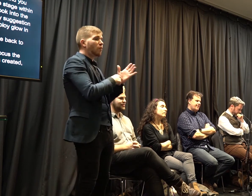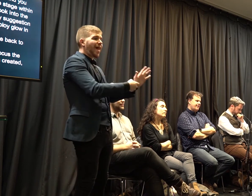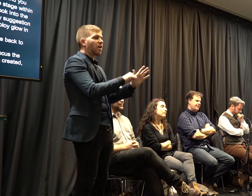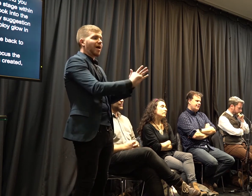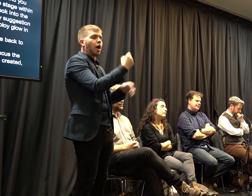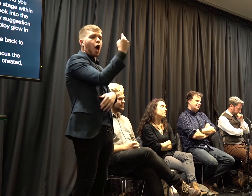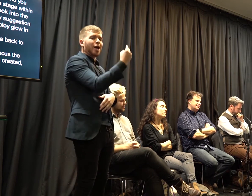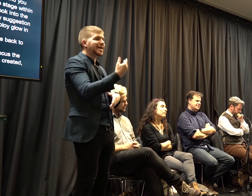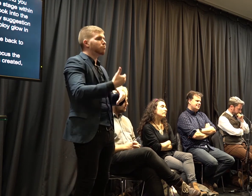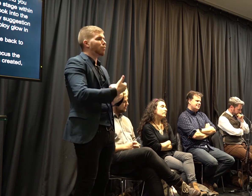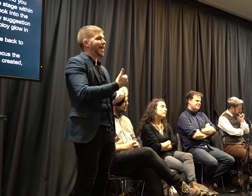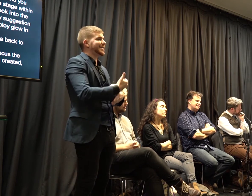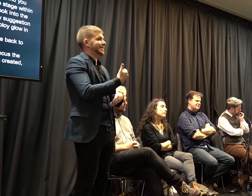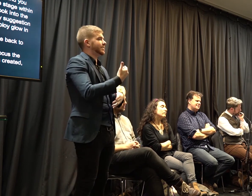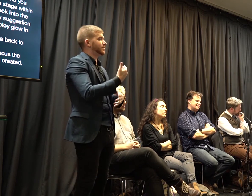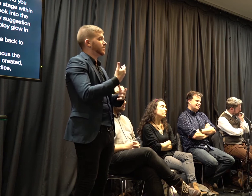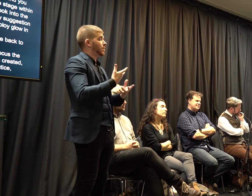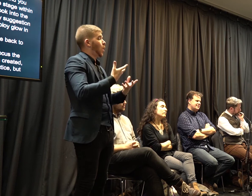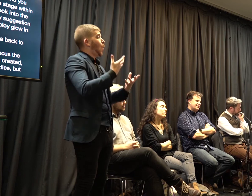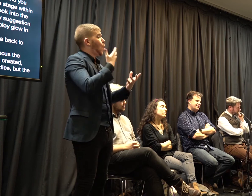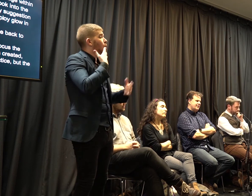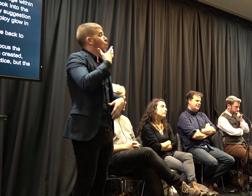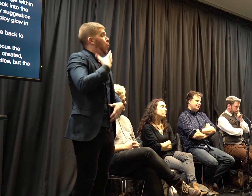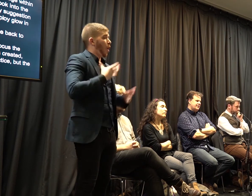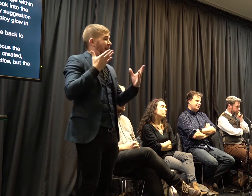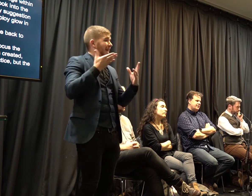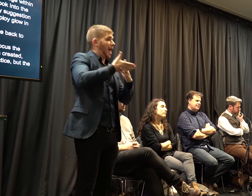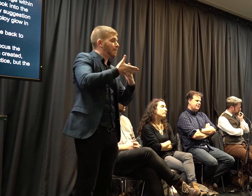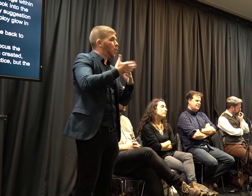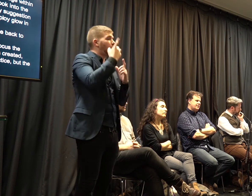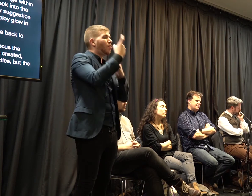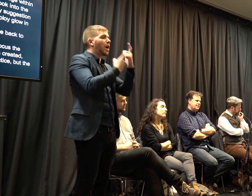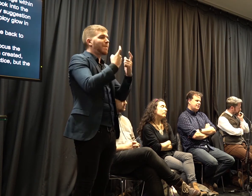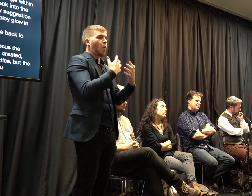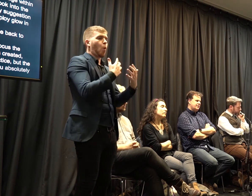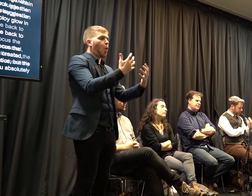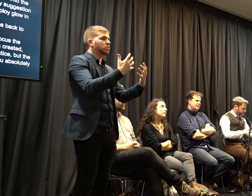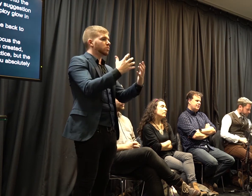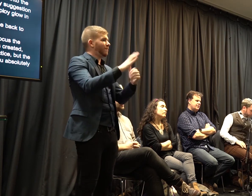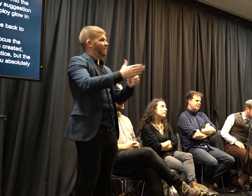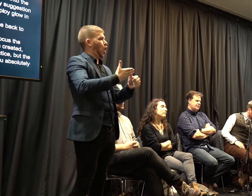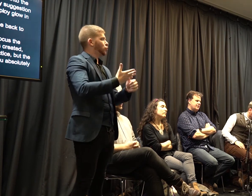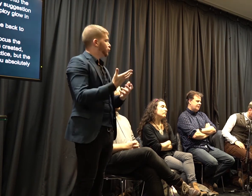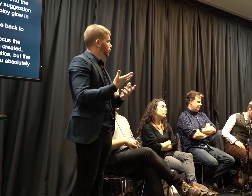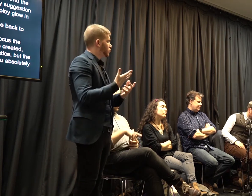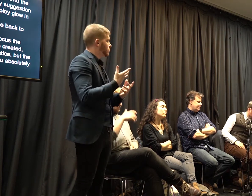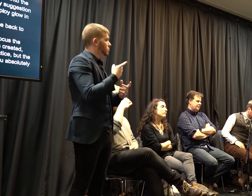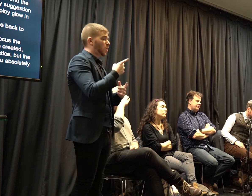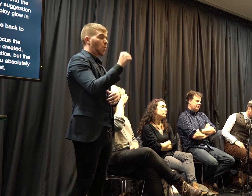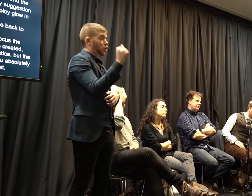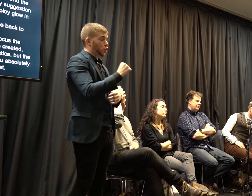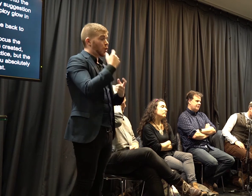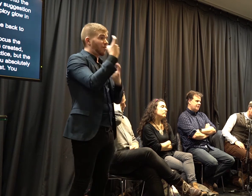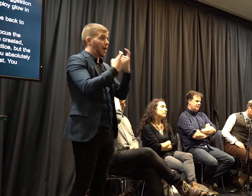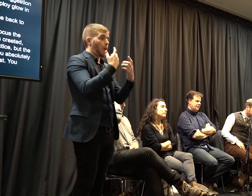artistic practice. But the minute you want it to be accessible, then you absolutely have to start thinking about the audience first. I mean, you should be thinking about the audience